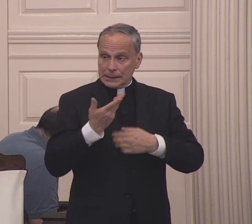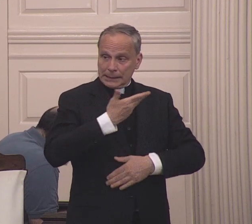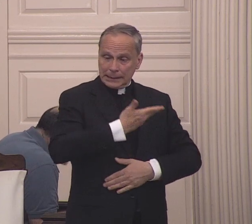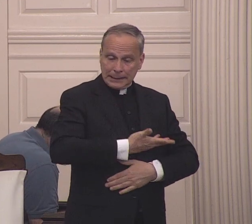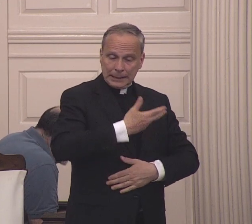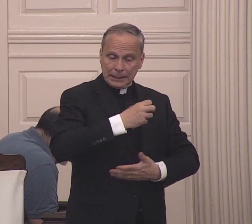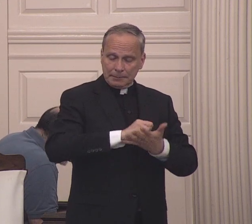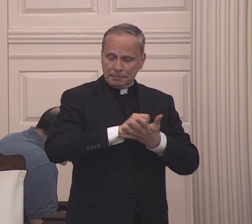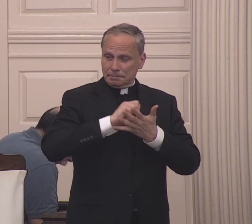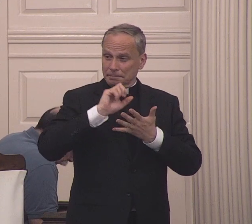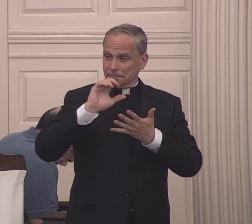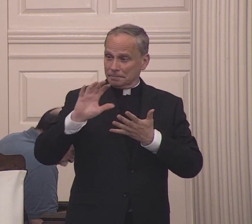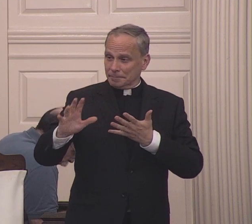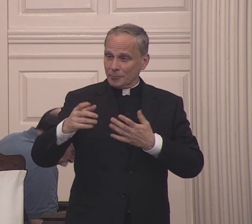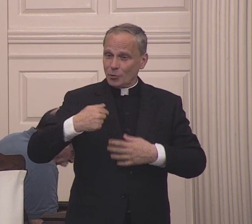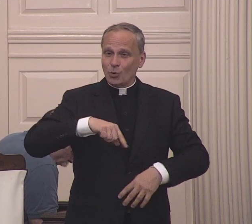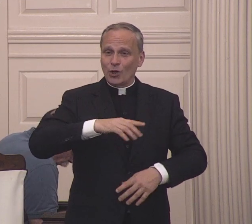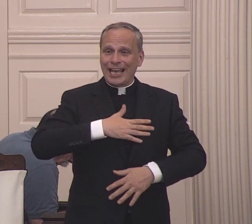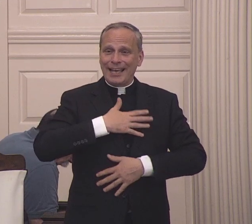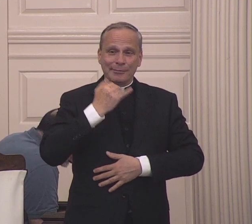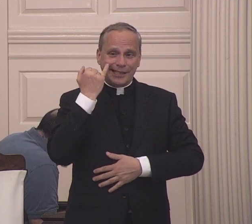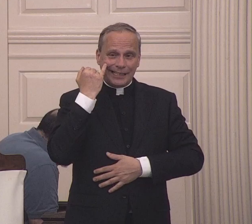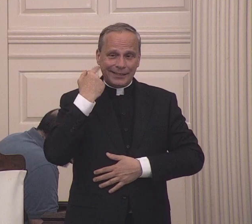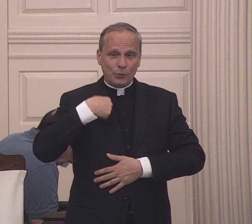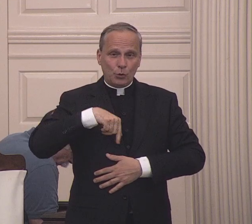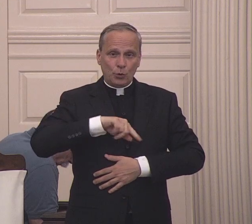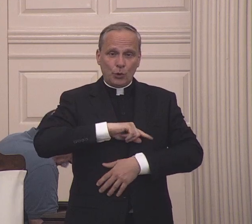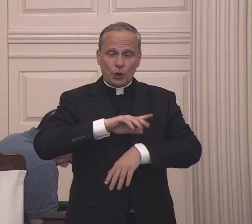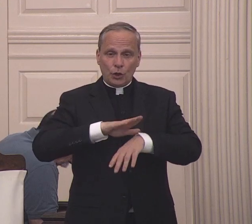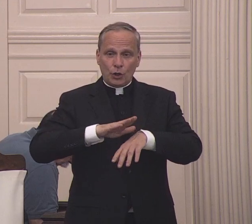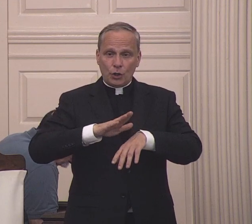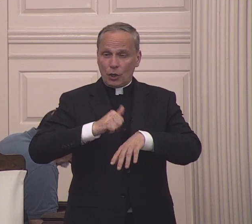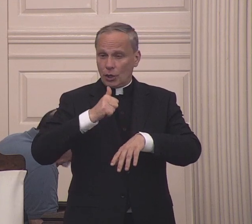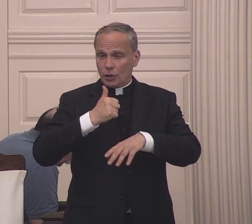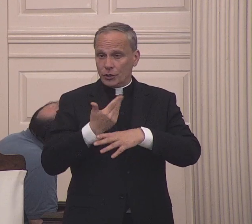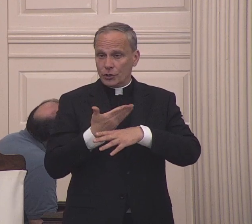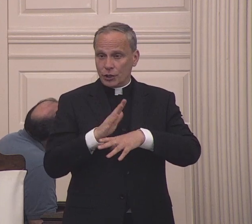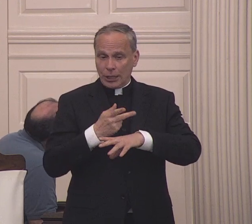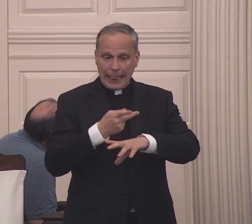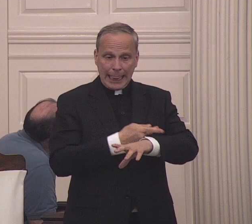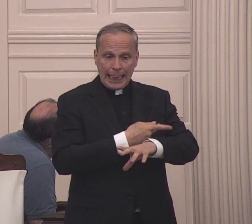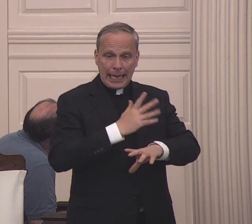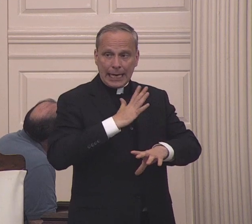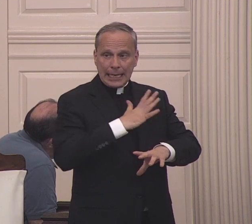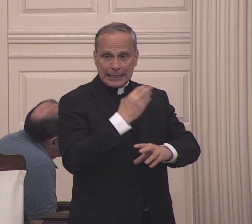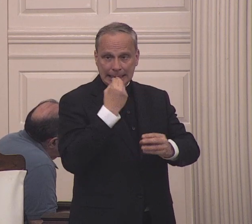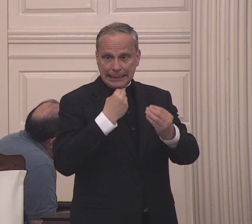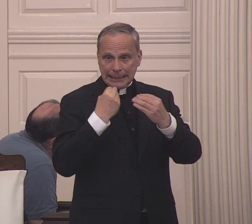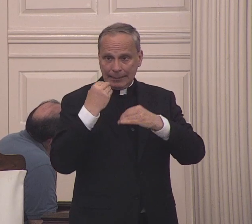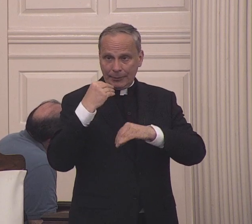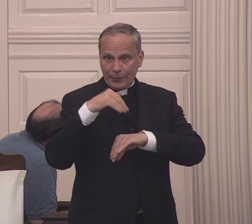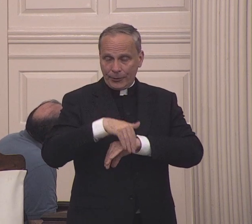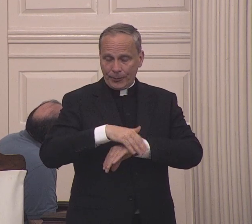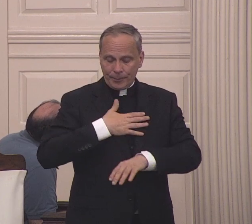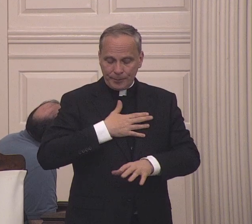Behold him who takes away the sins of the world. Blessed are those called to the supper of the